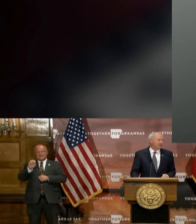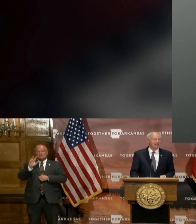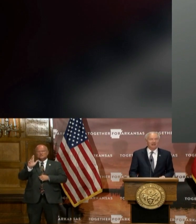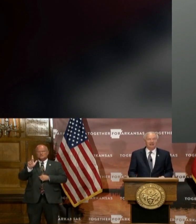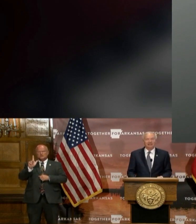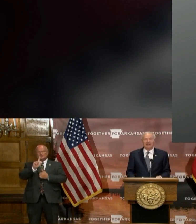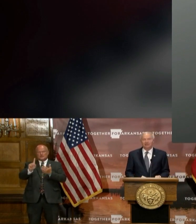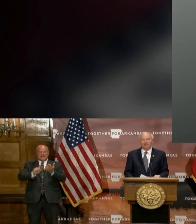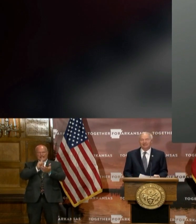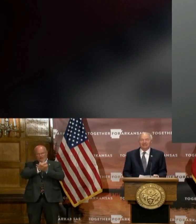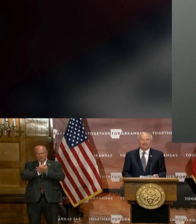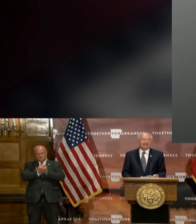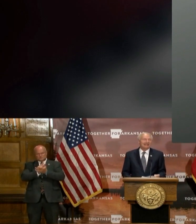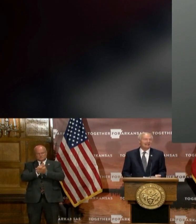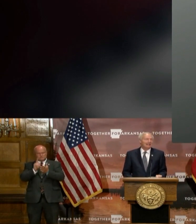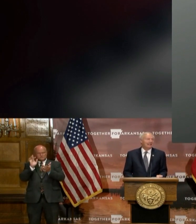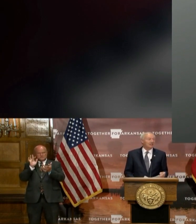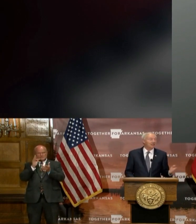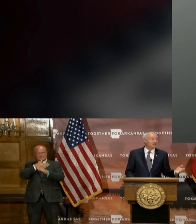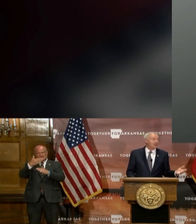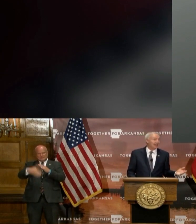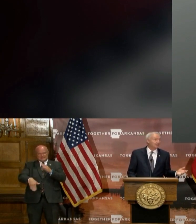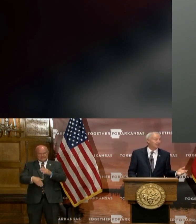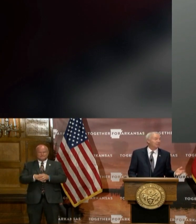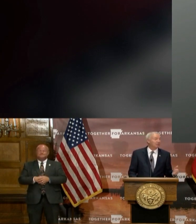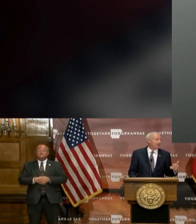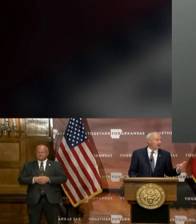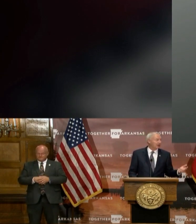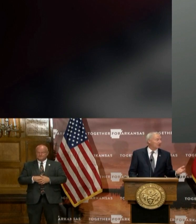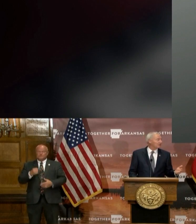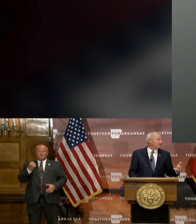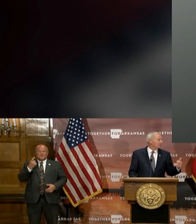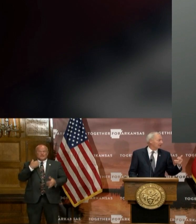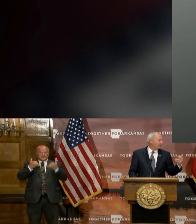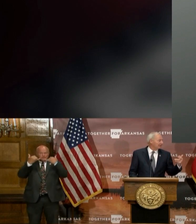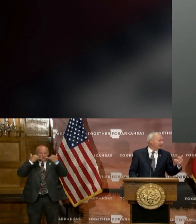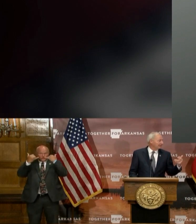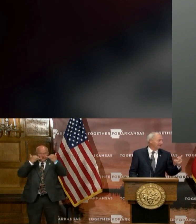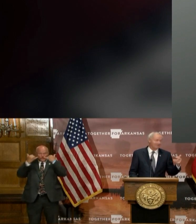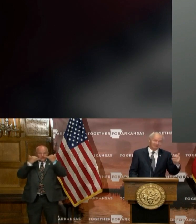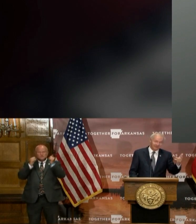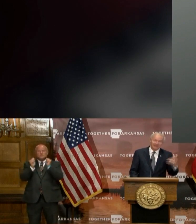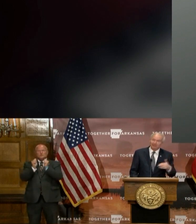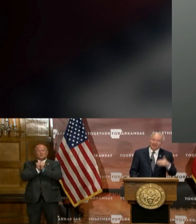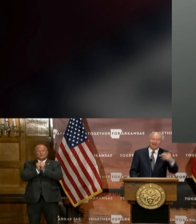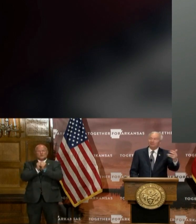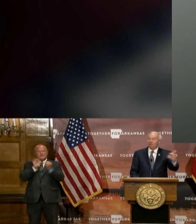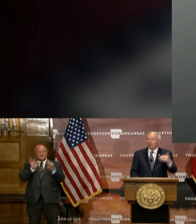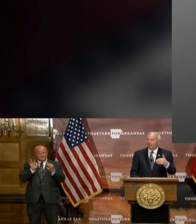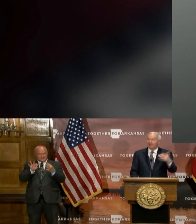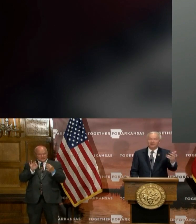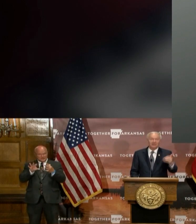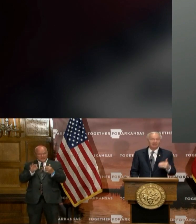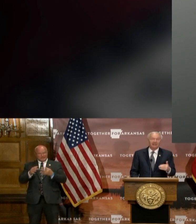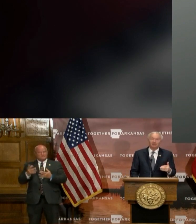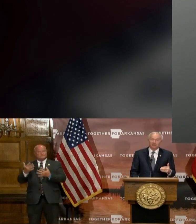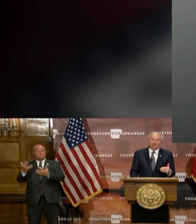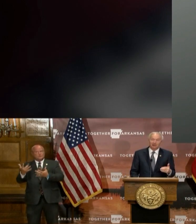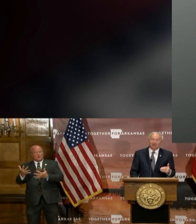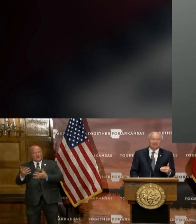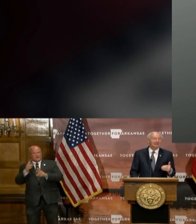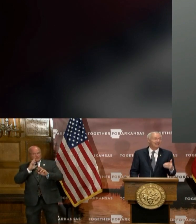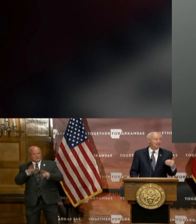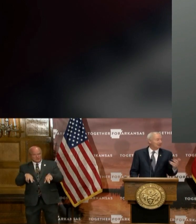to complete our contact tracing. It's understandable with the calls, with the feedback, with waiting on somebody